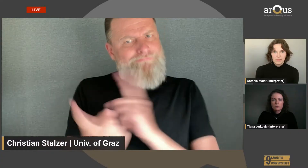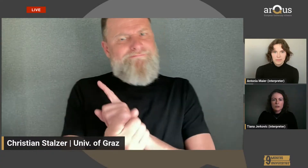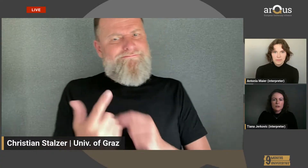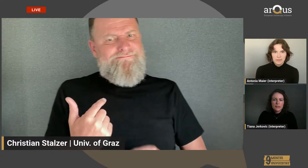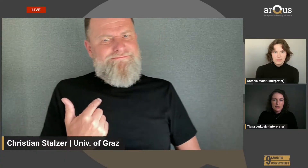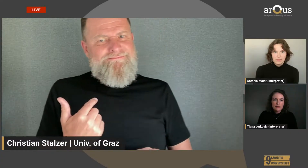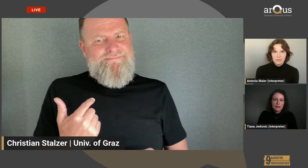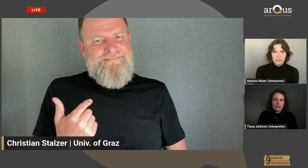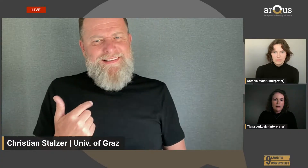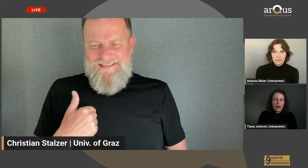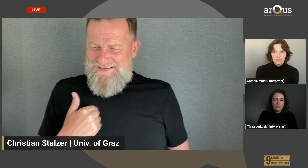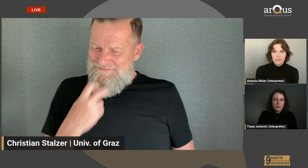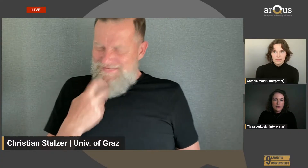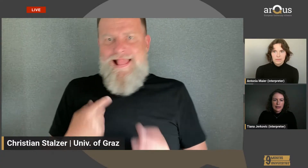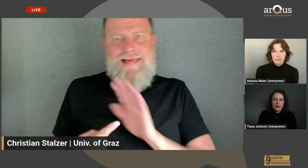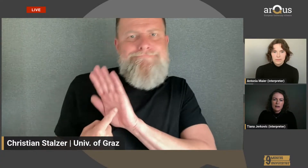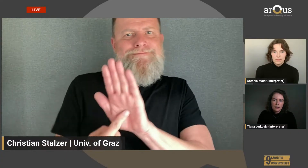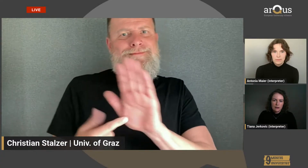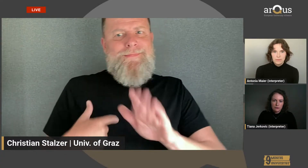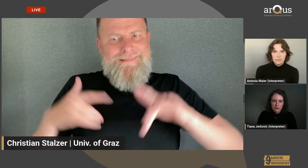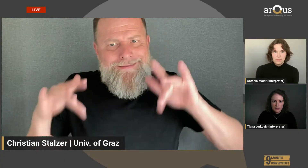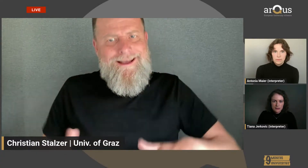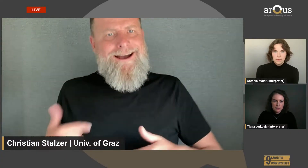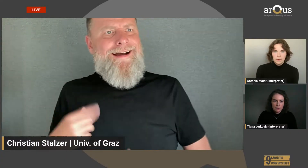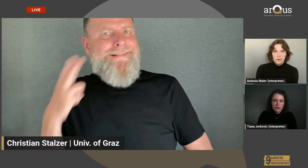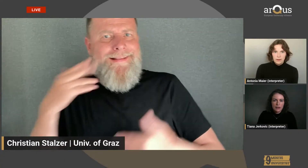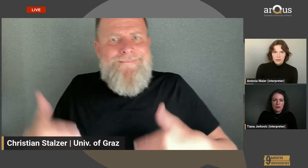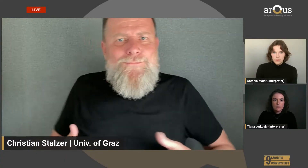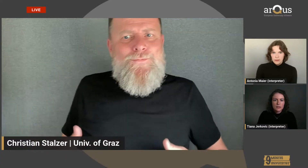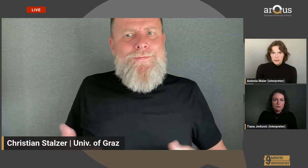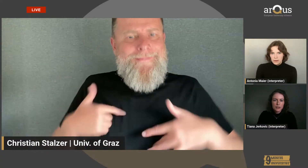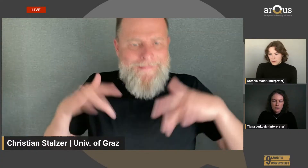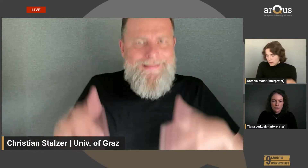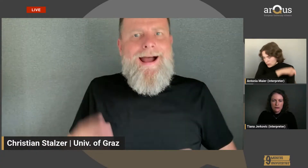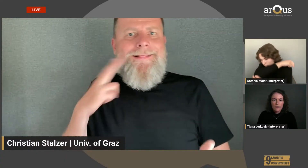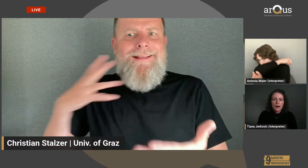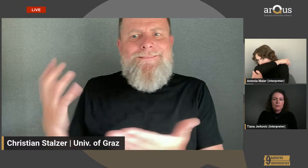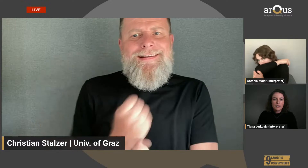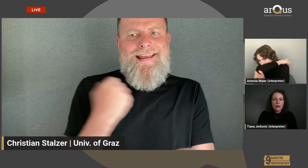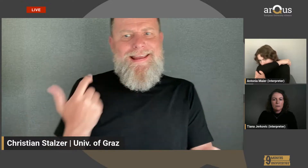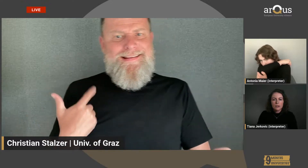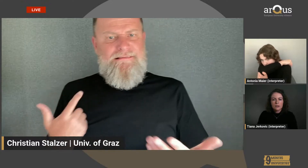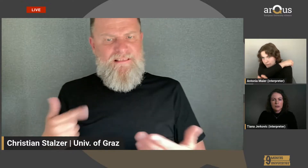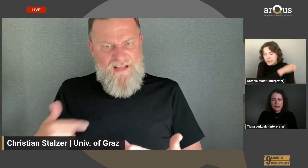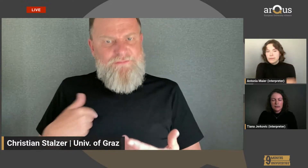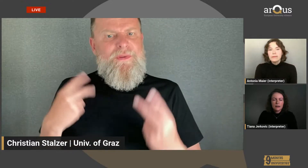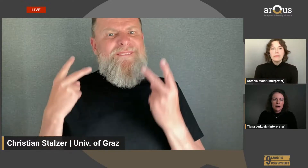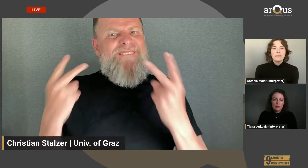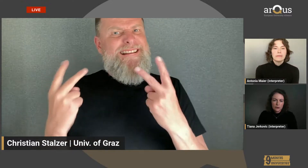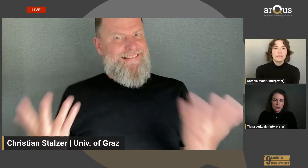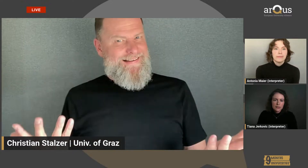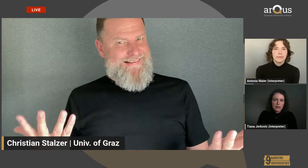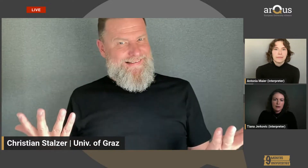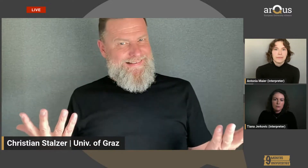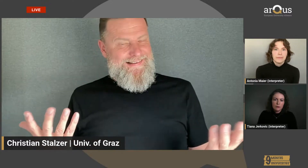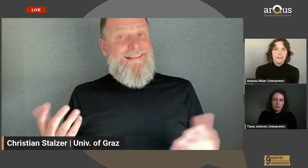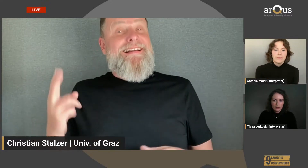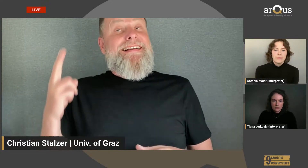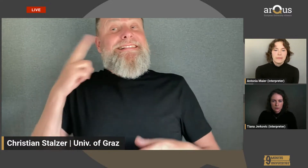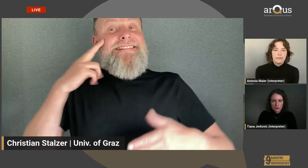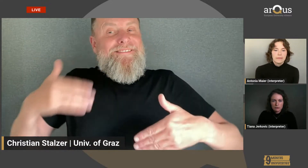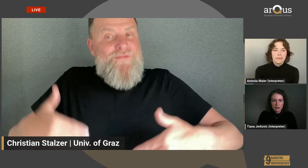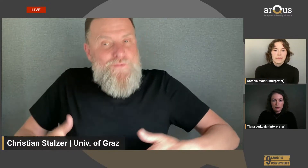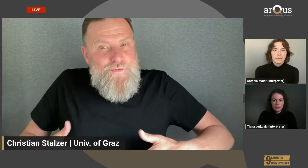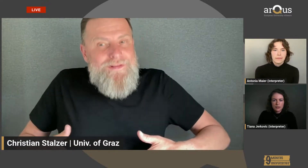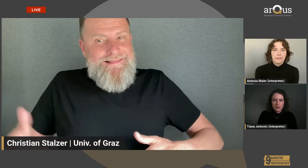I don't want to see it that I was lacking a lot of things or that it was deficient. But I want to say with the